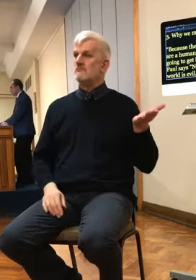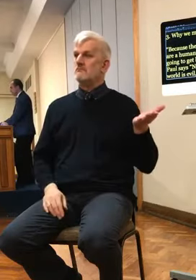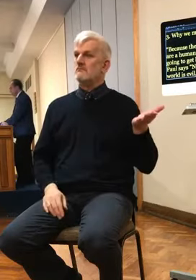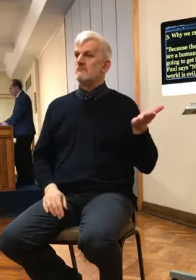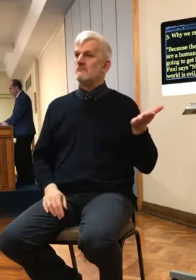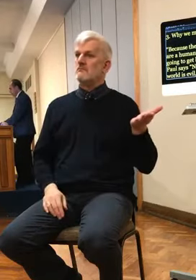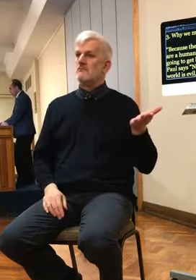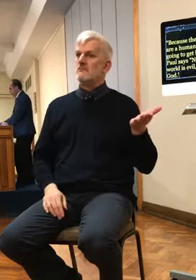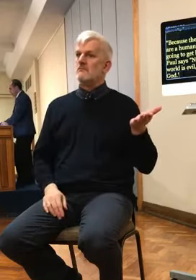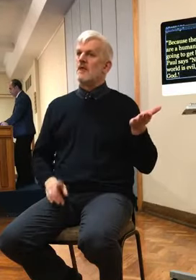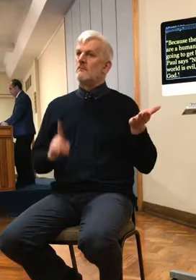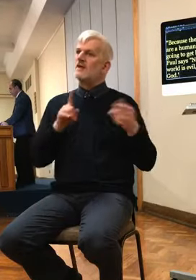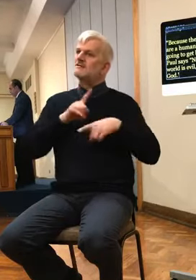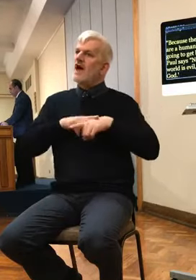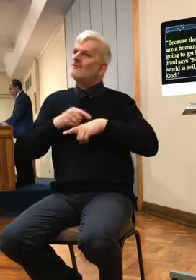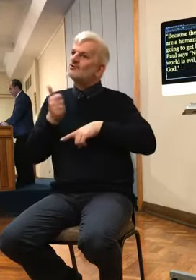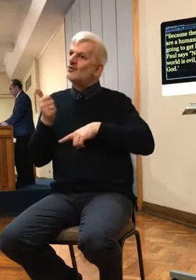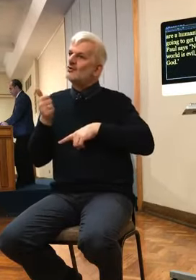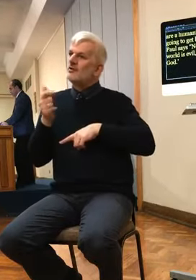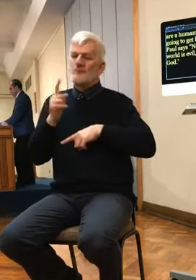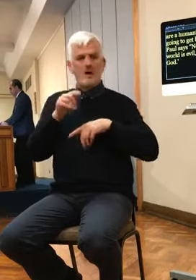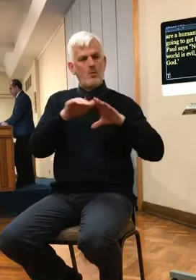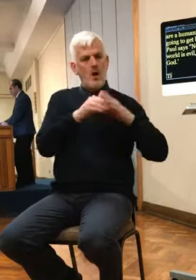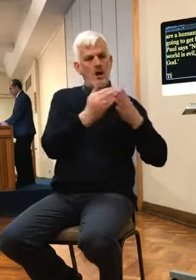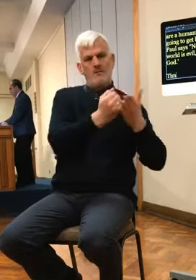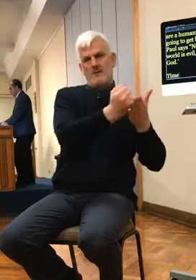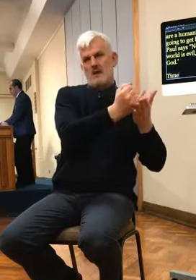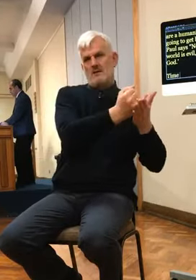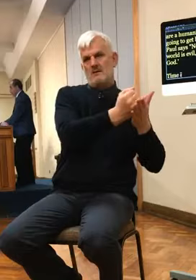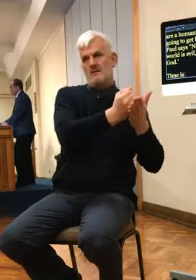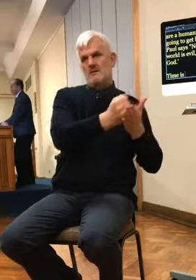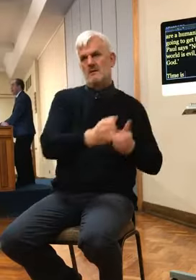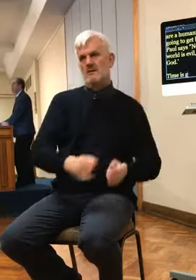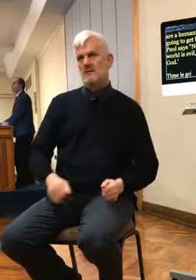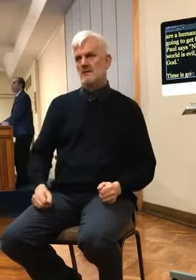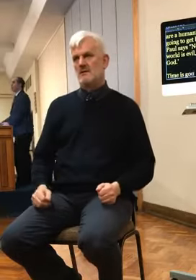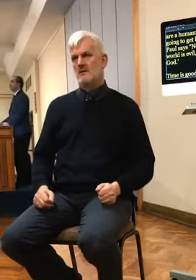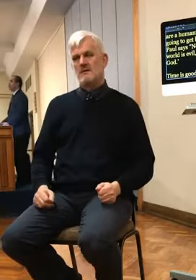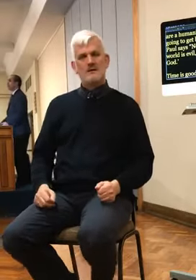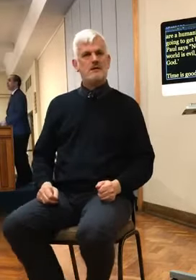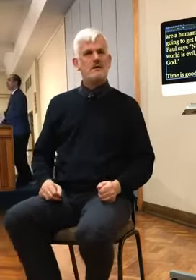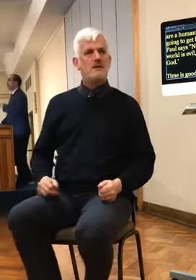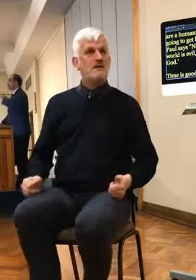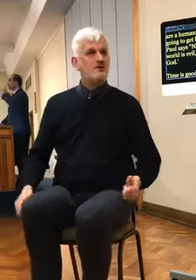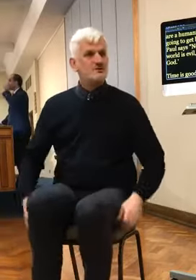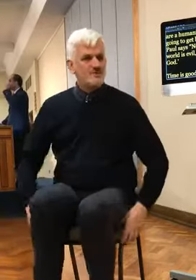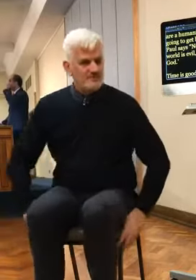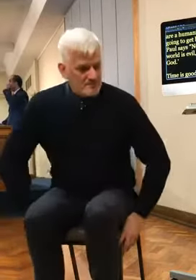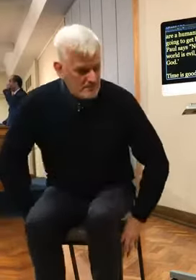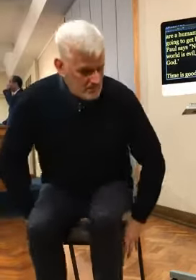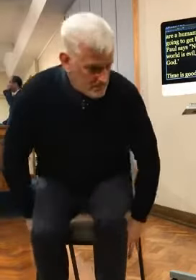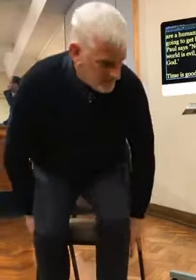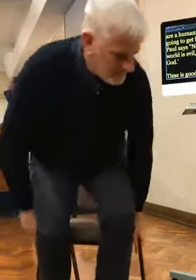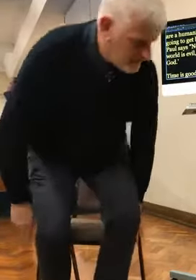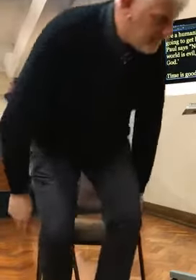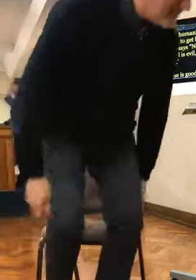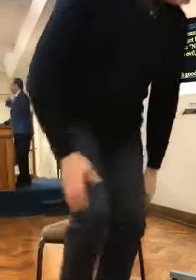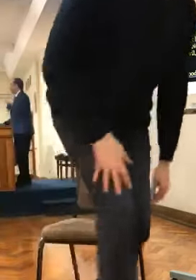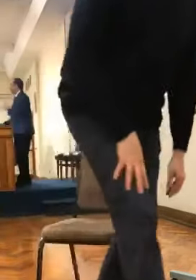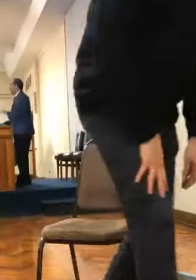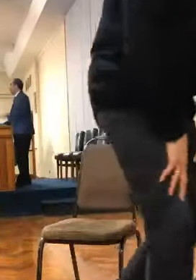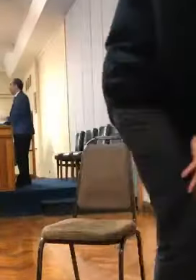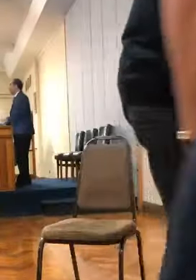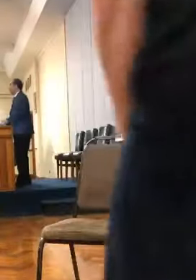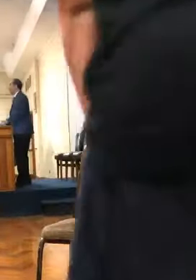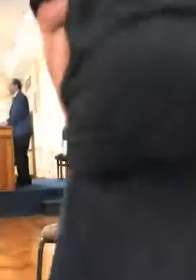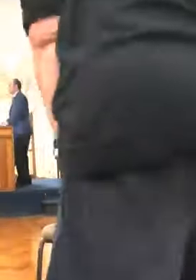Time is good, but this world is evil. And the word evil, the pastor explained it to us when he